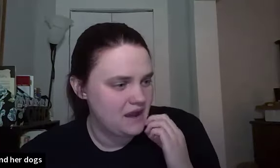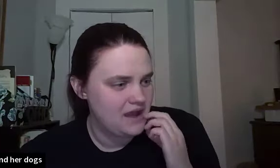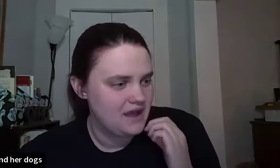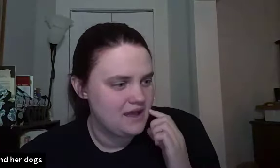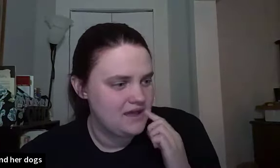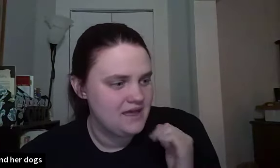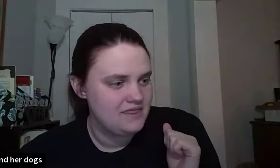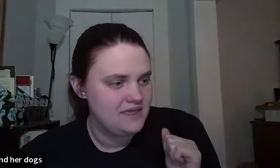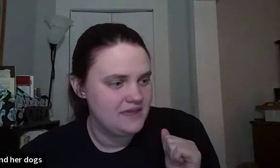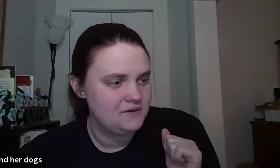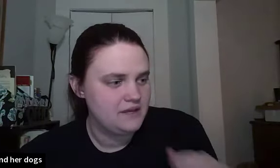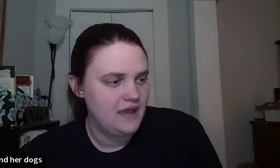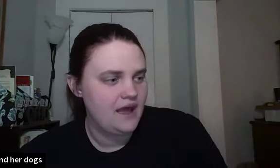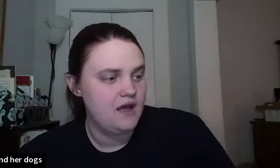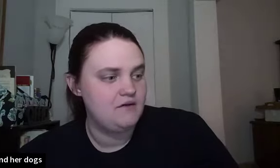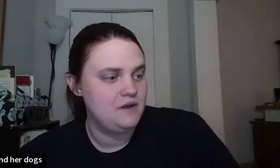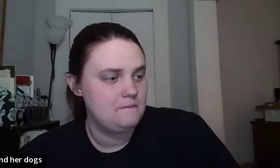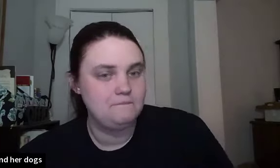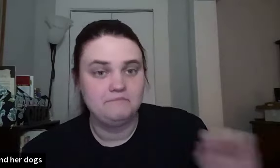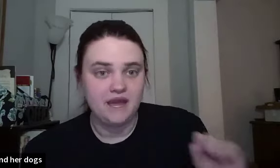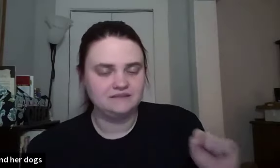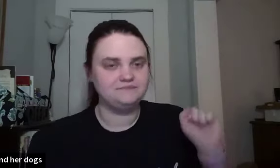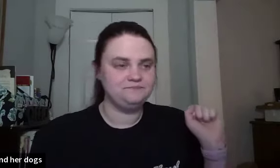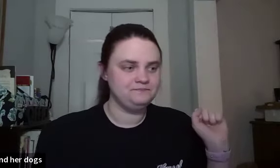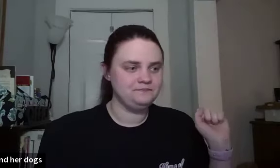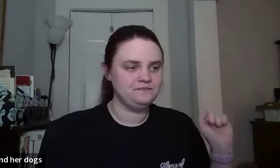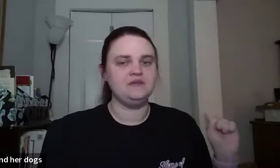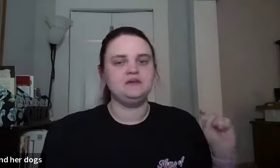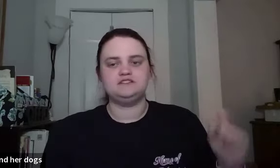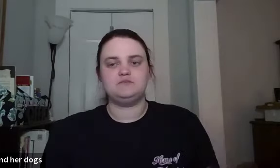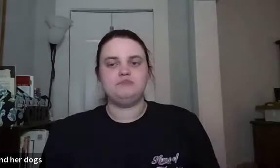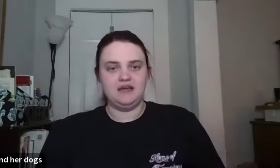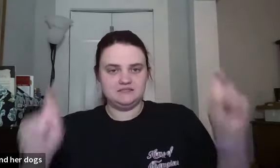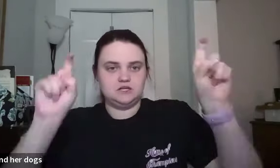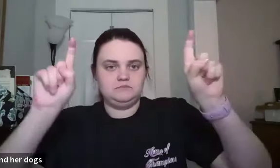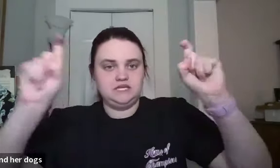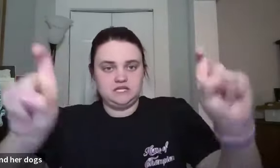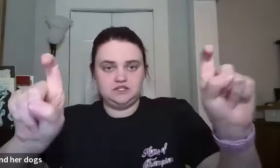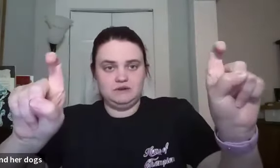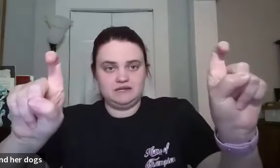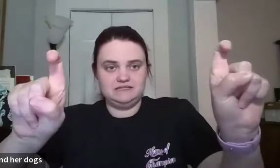Okay. Then we have bat. So bat is going to be 2 X's.